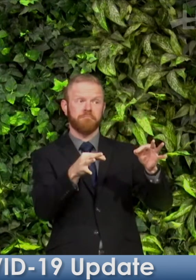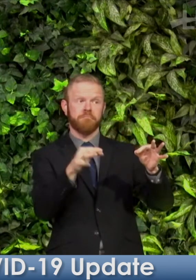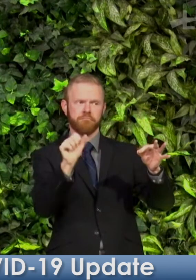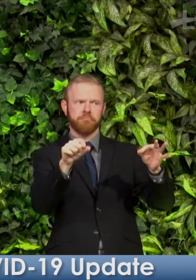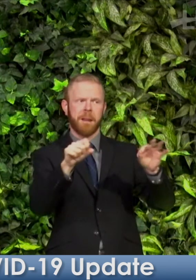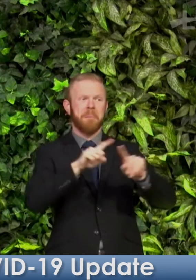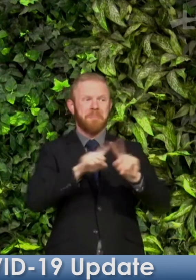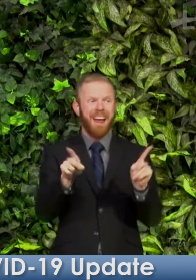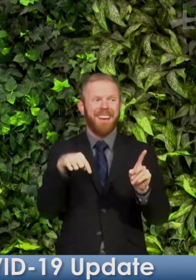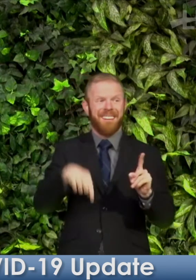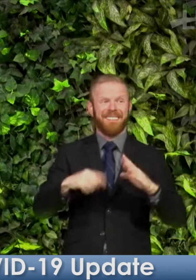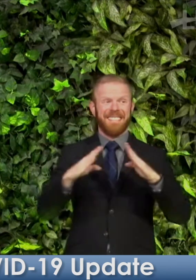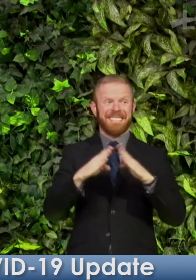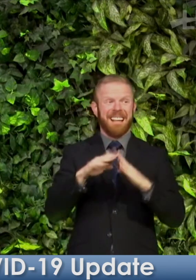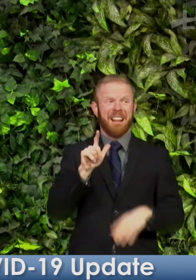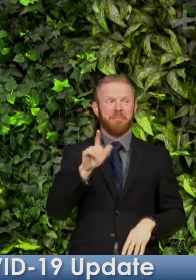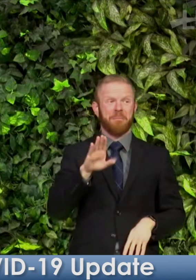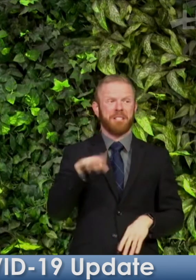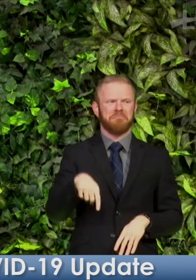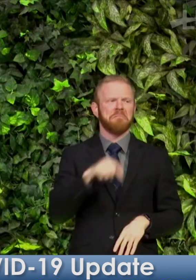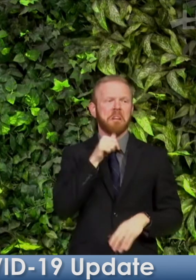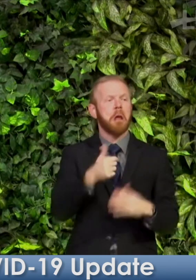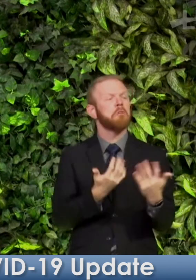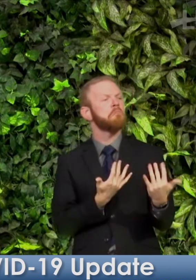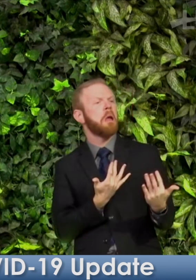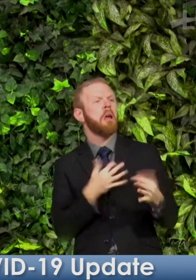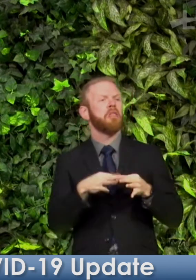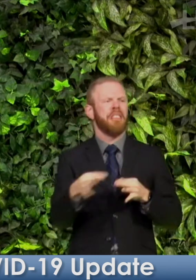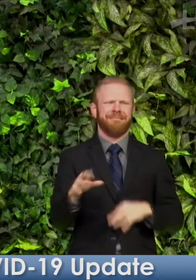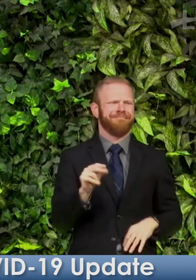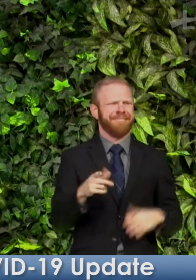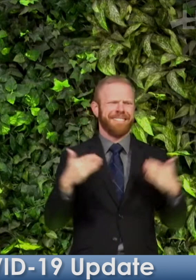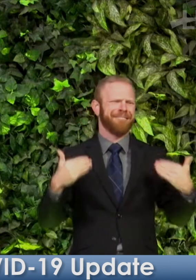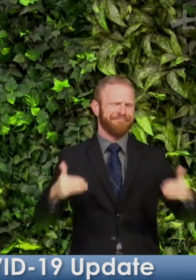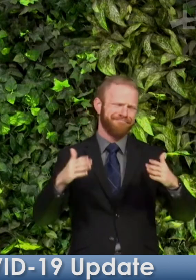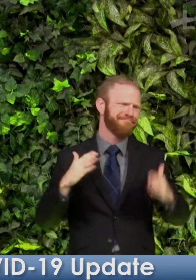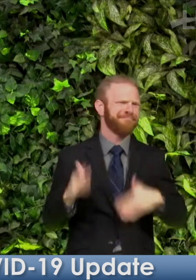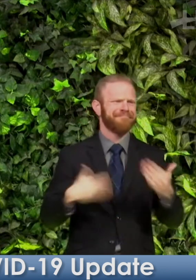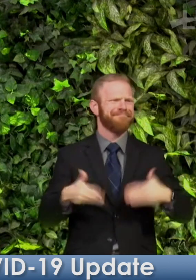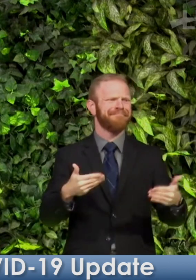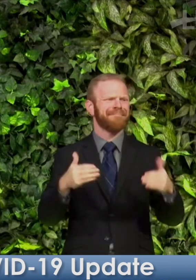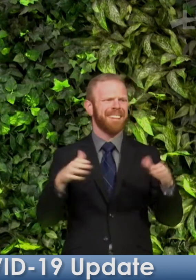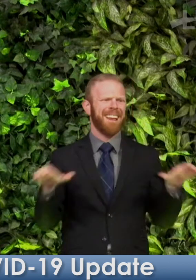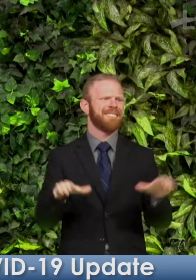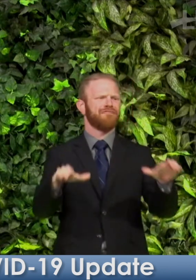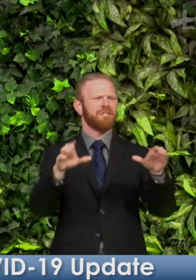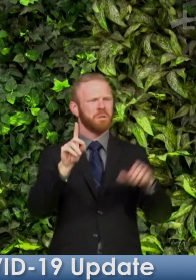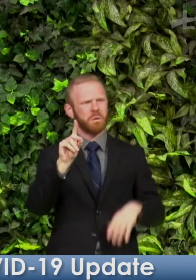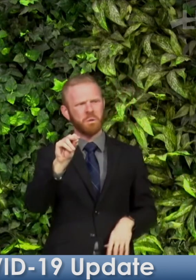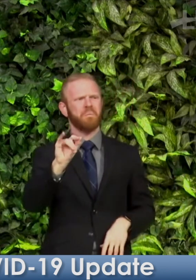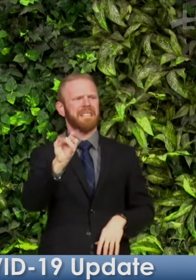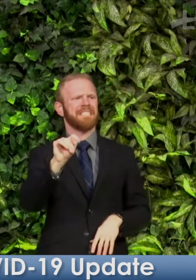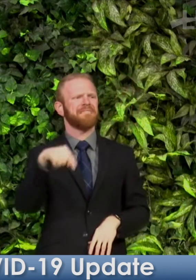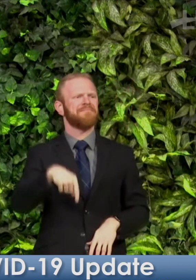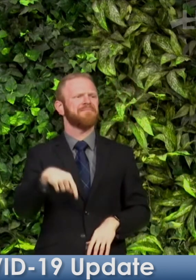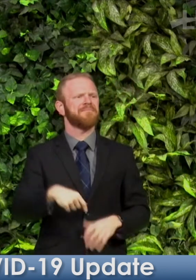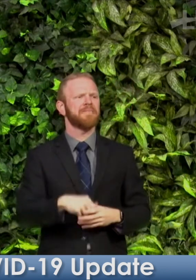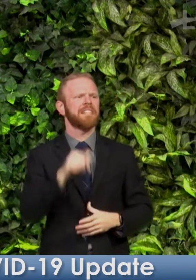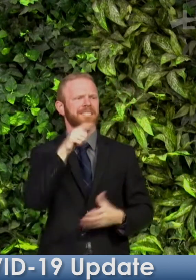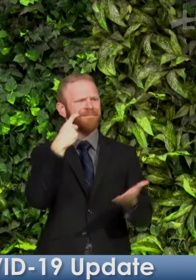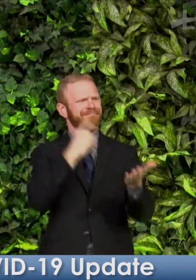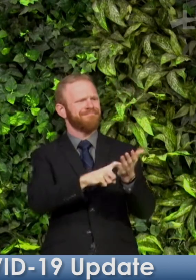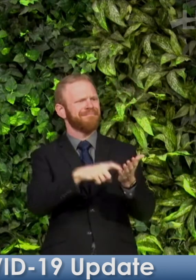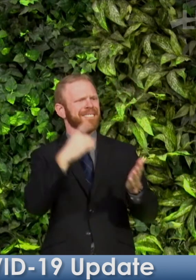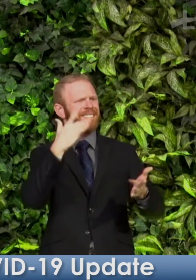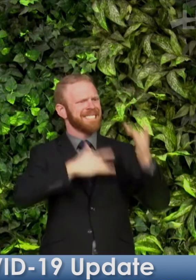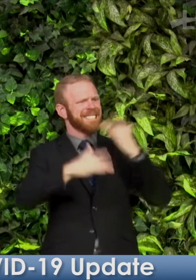encourage others not to wait to prioritize this cohort, recognizing that scarcity is the limiting factor